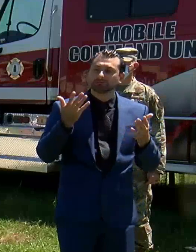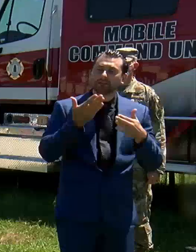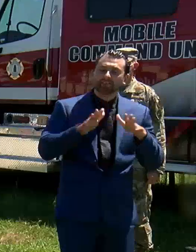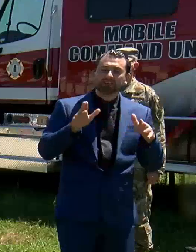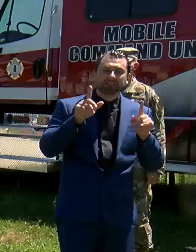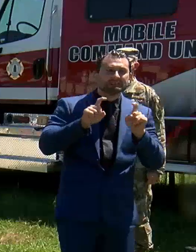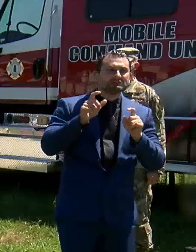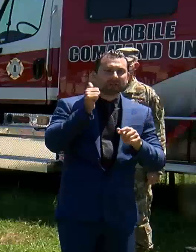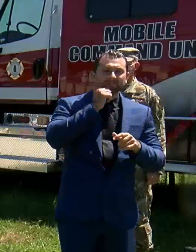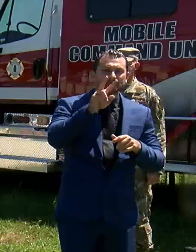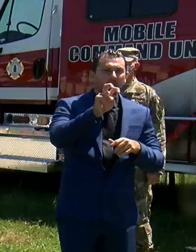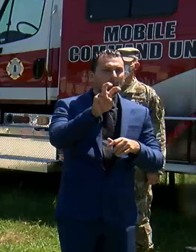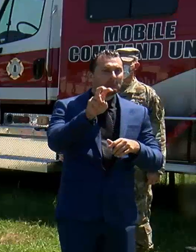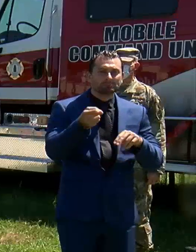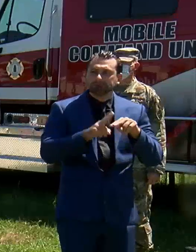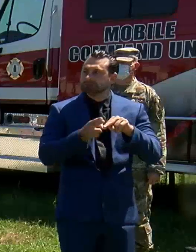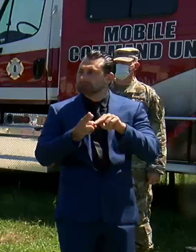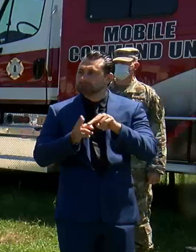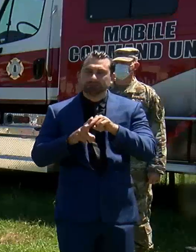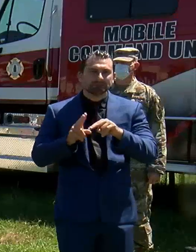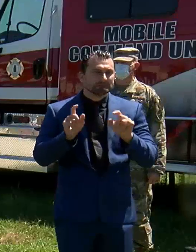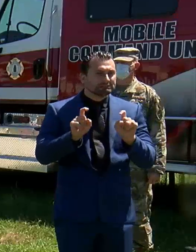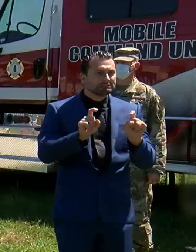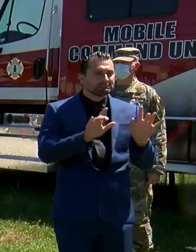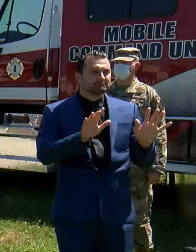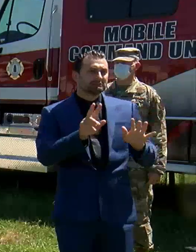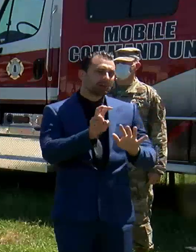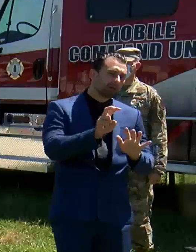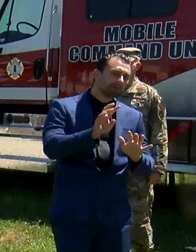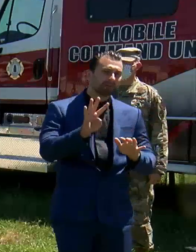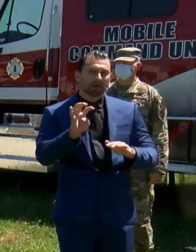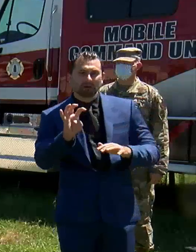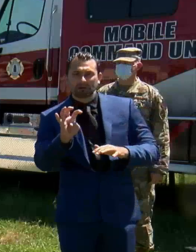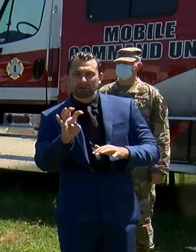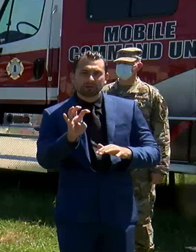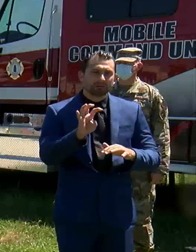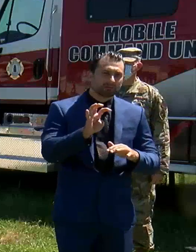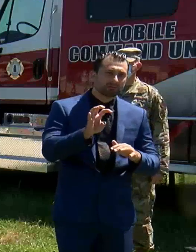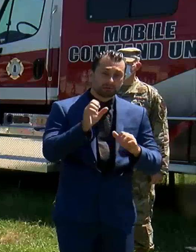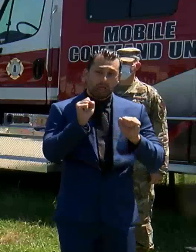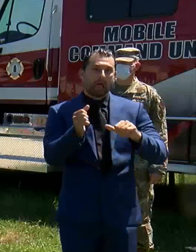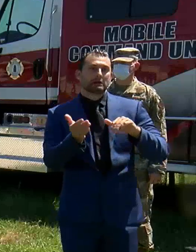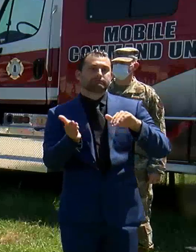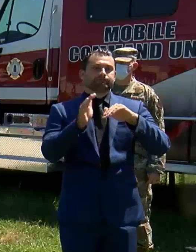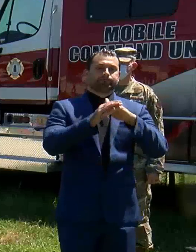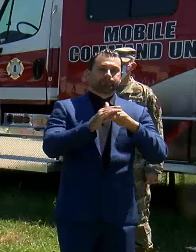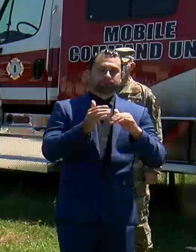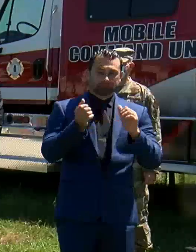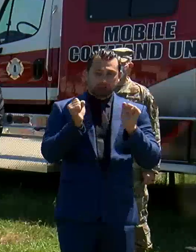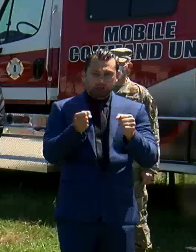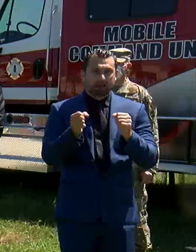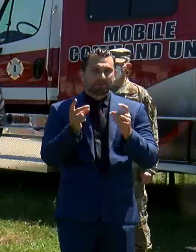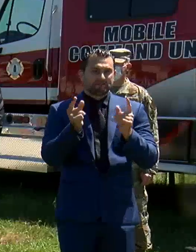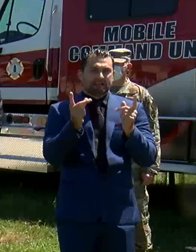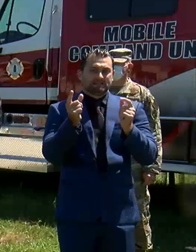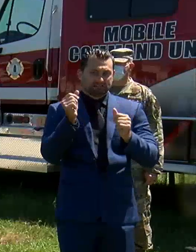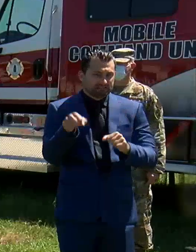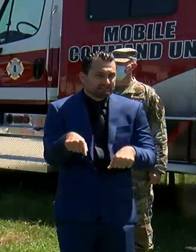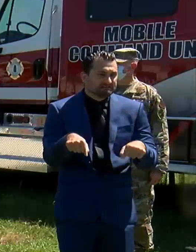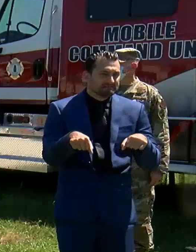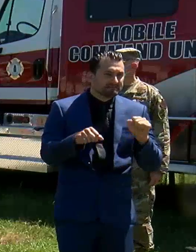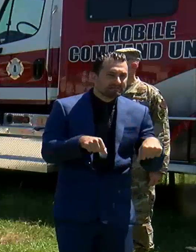can accommodate 400, but if we need to scale it up, that will happen very quickly. And I know Jared has supplies ready